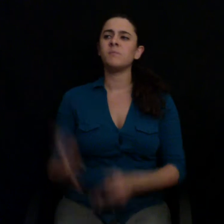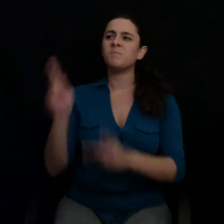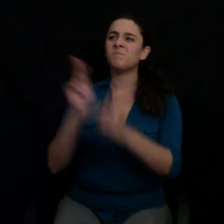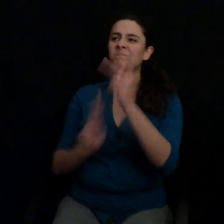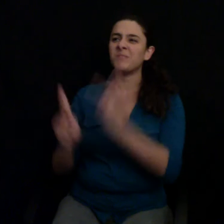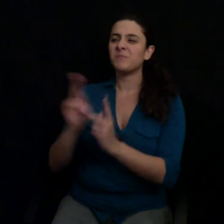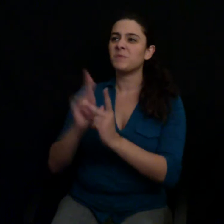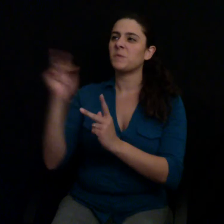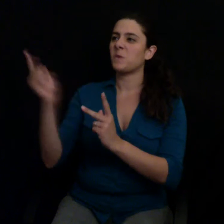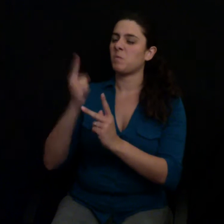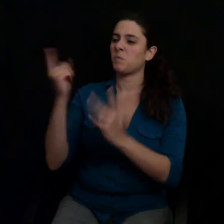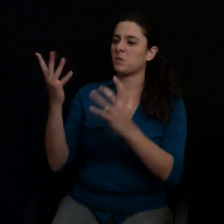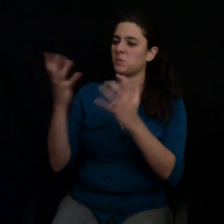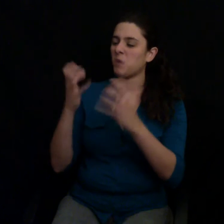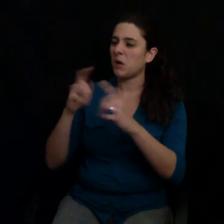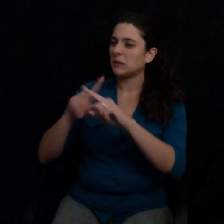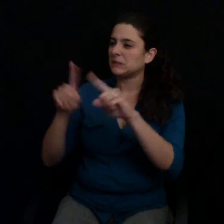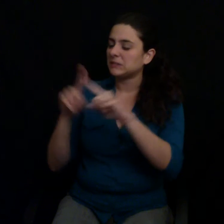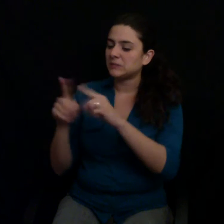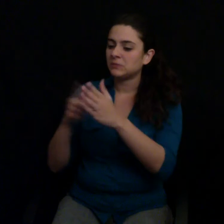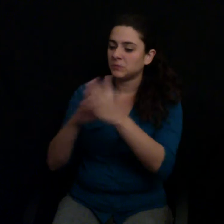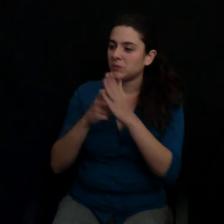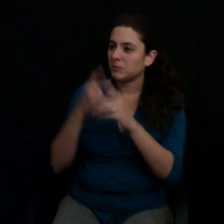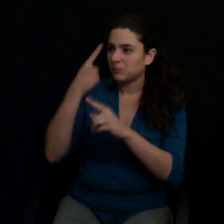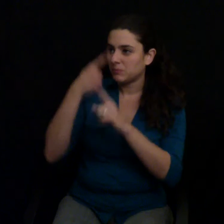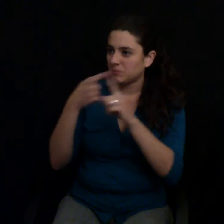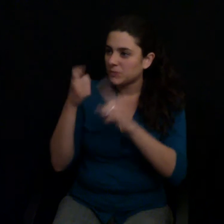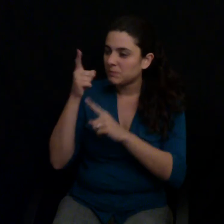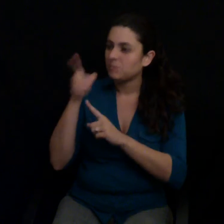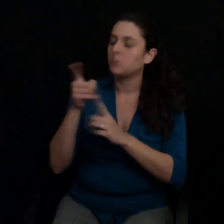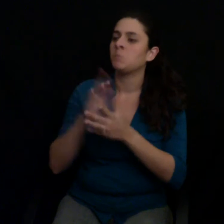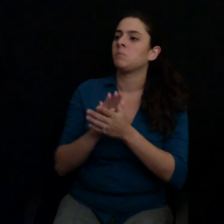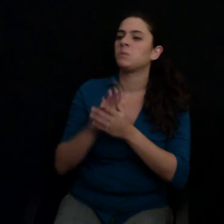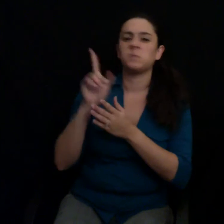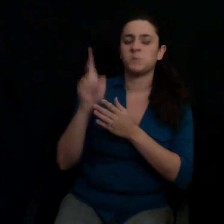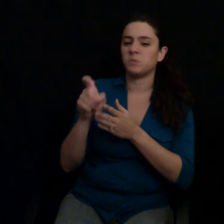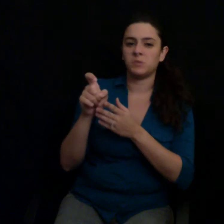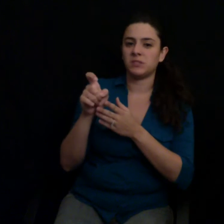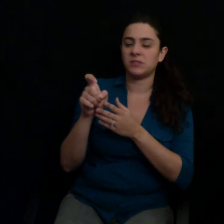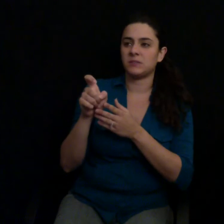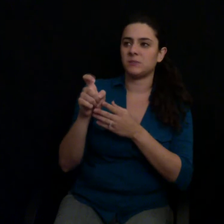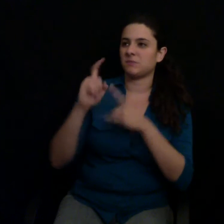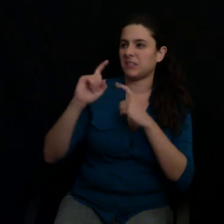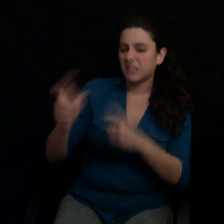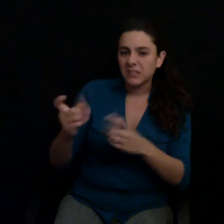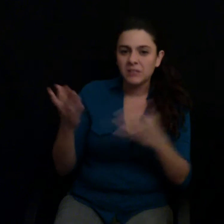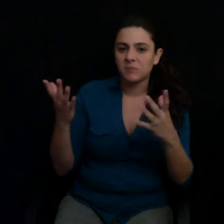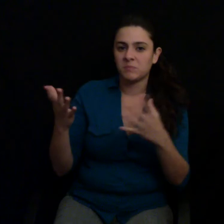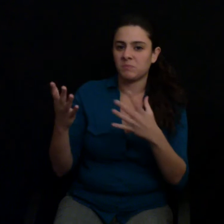going to want certain things from you. But appeasing them does not lead to happiness. You just have to do what's right for you and what makes you